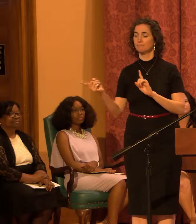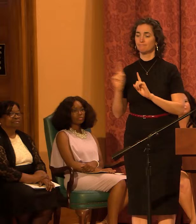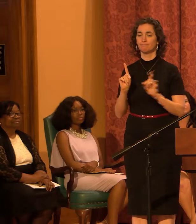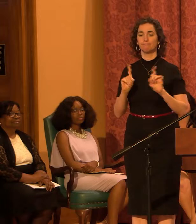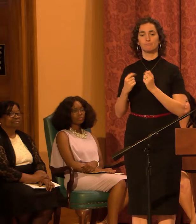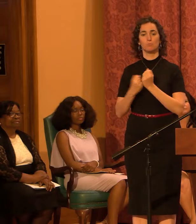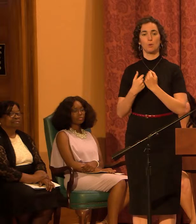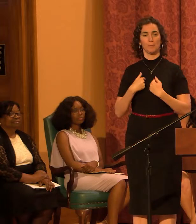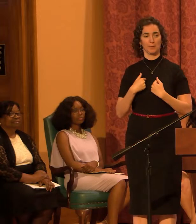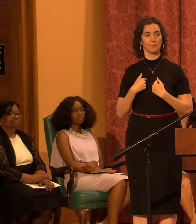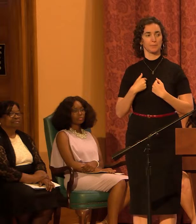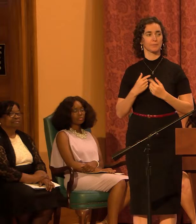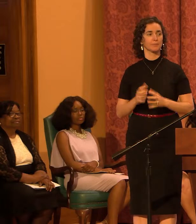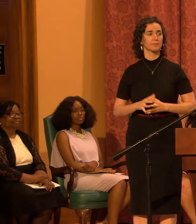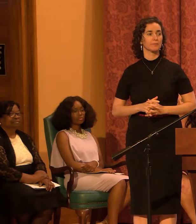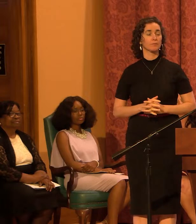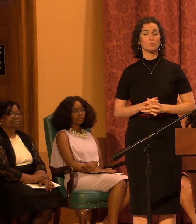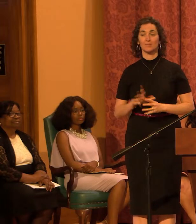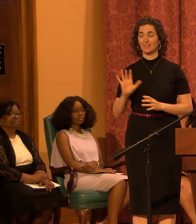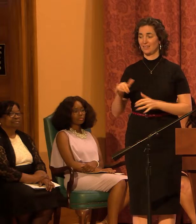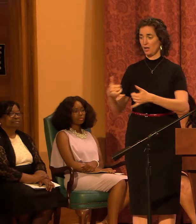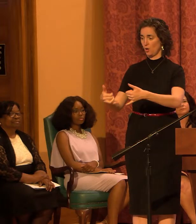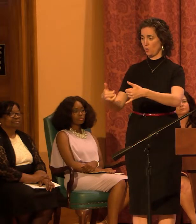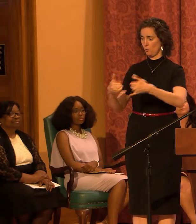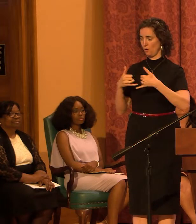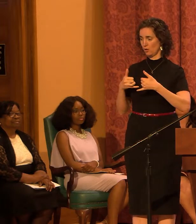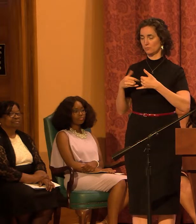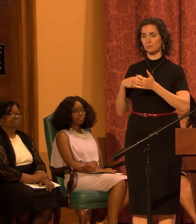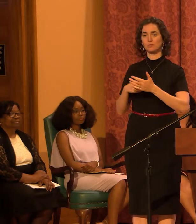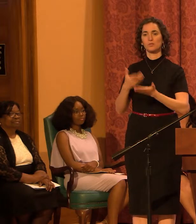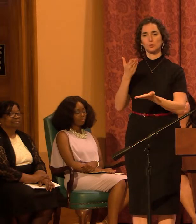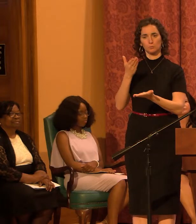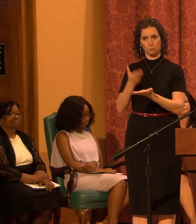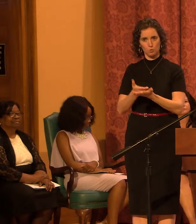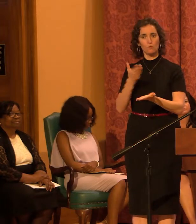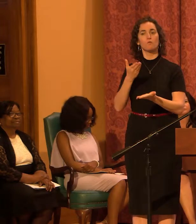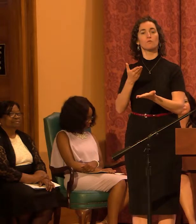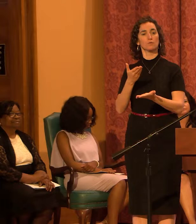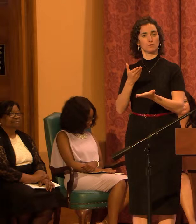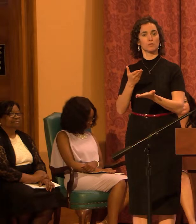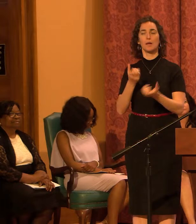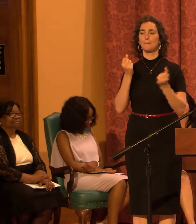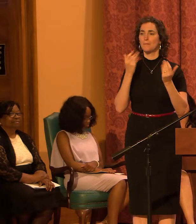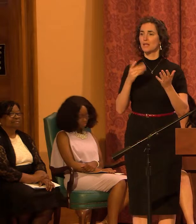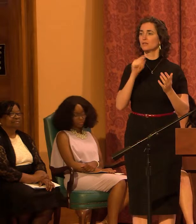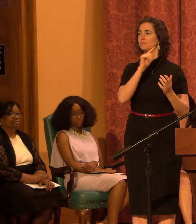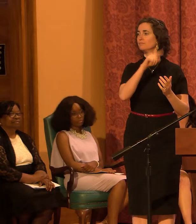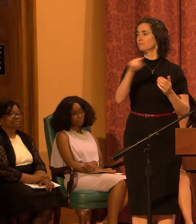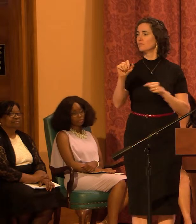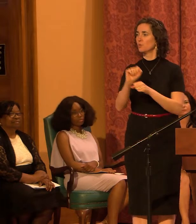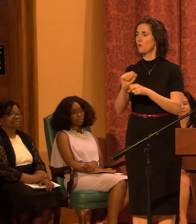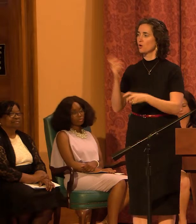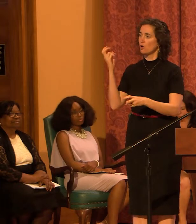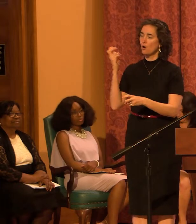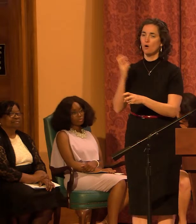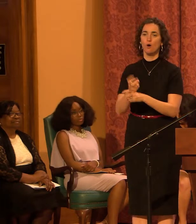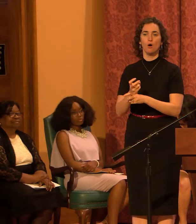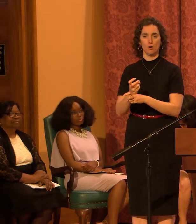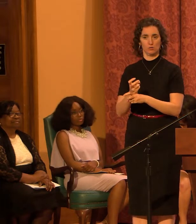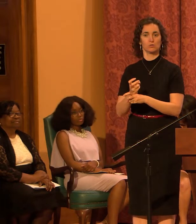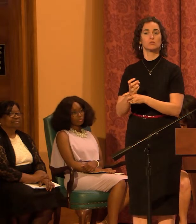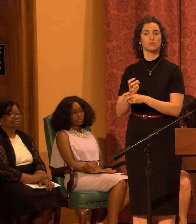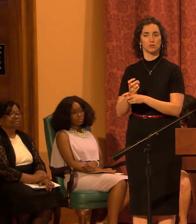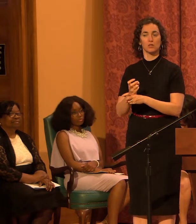me. This award is a testament to the dedication of many who have worked